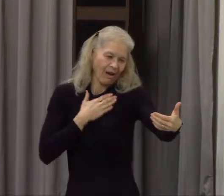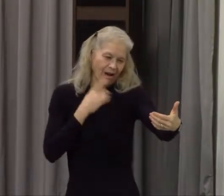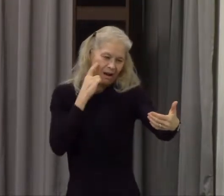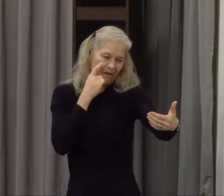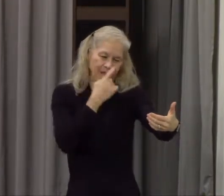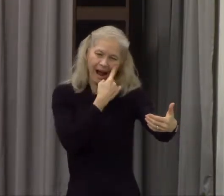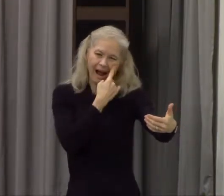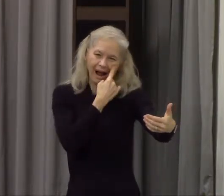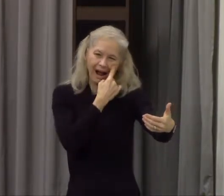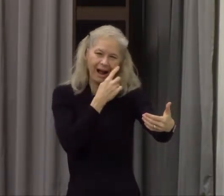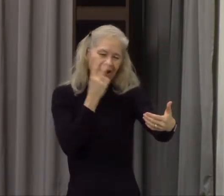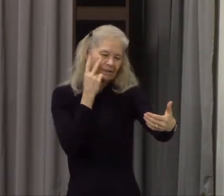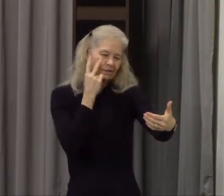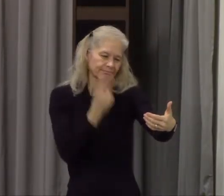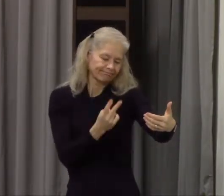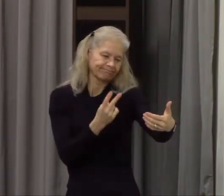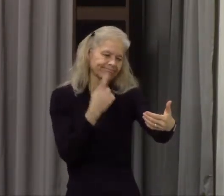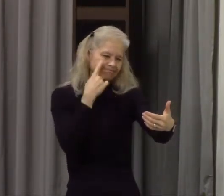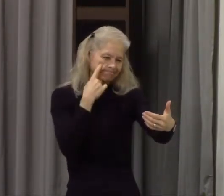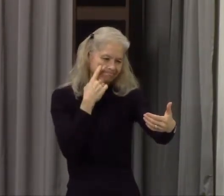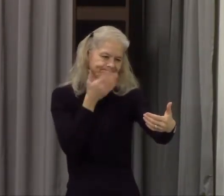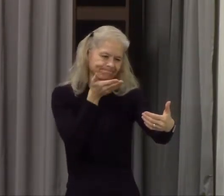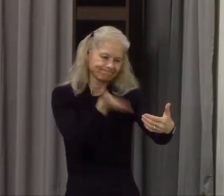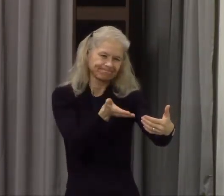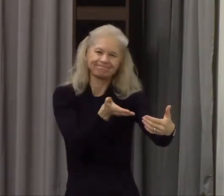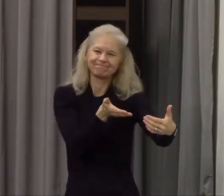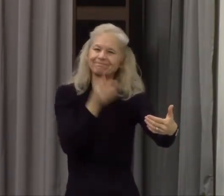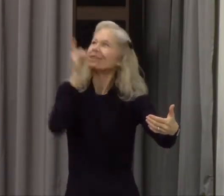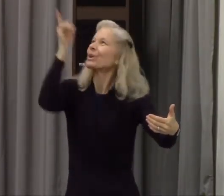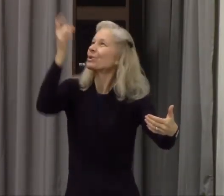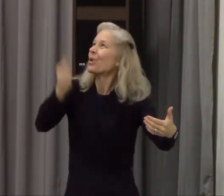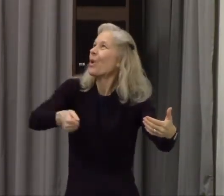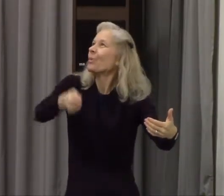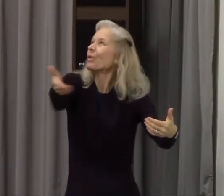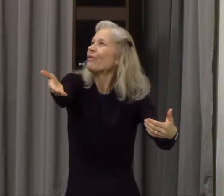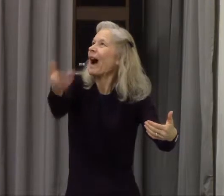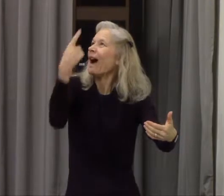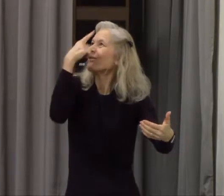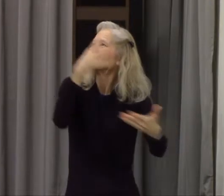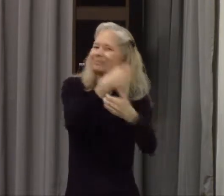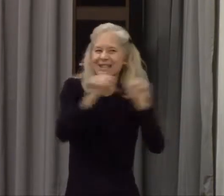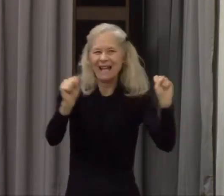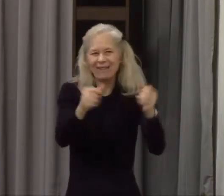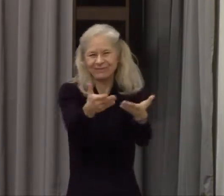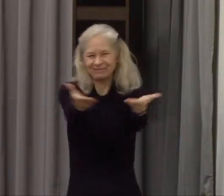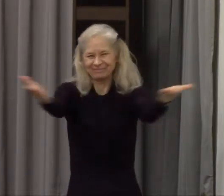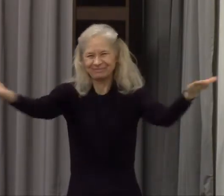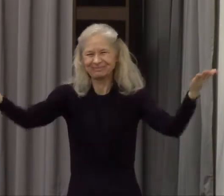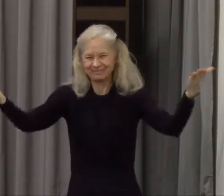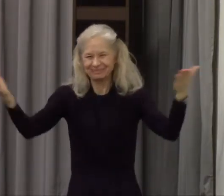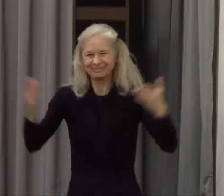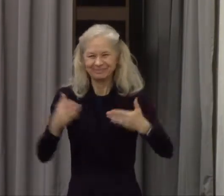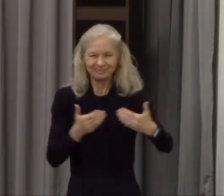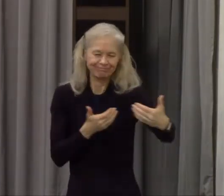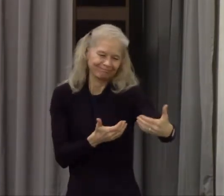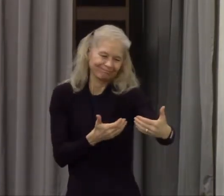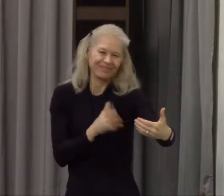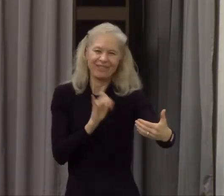seen thy salvation. And we're going to learn some things about that salvation that